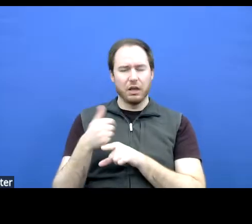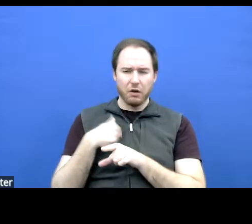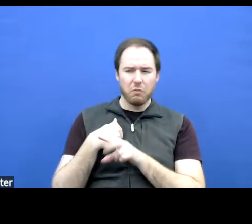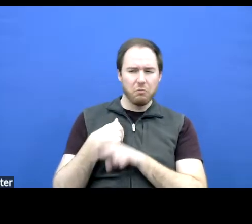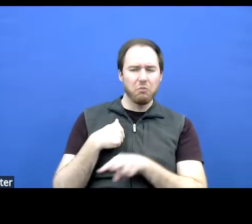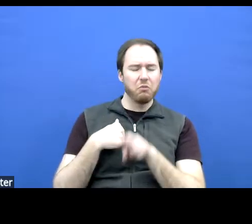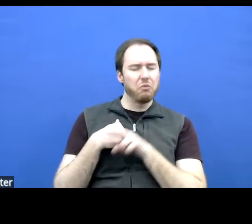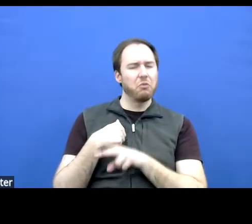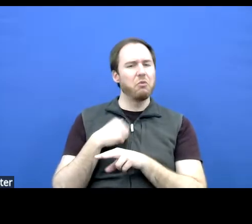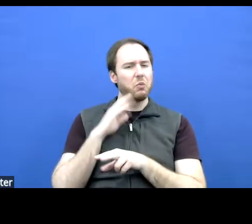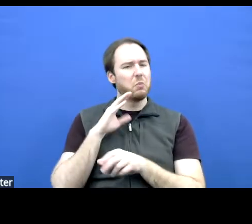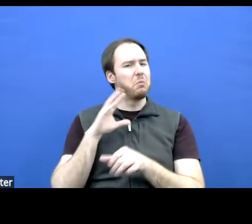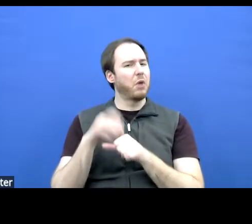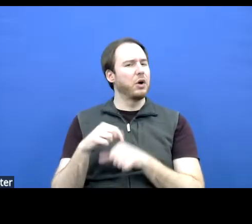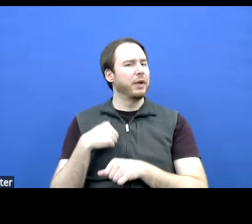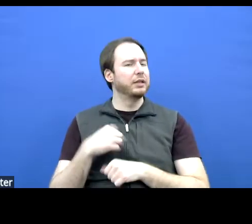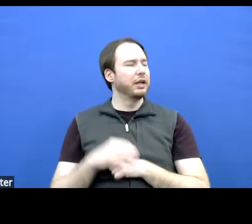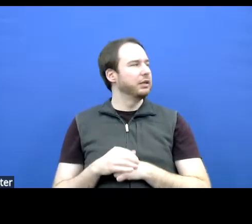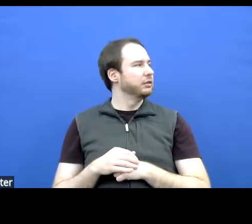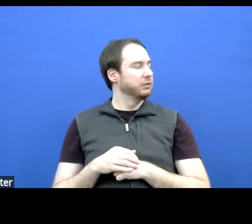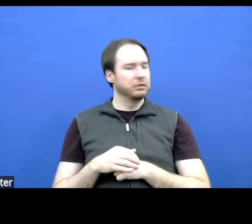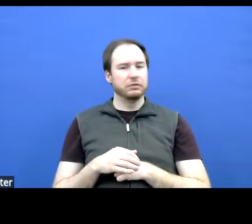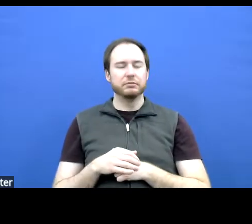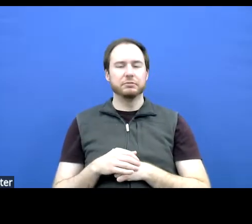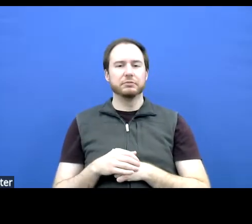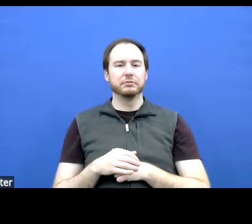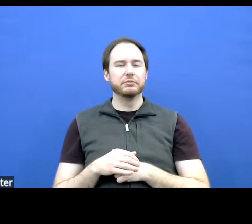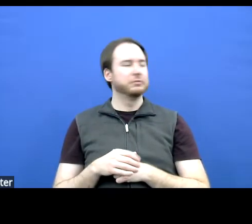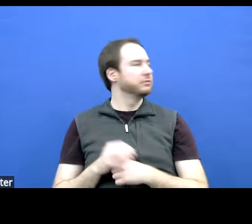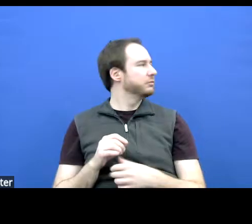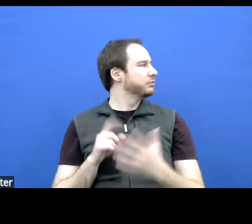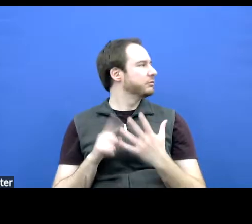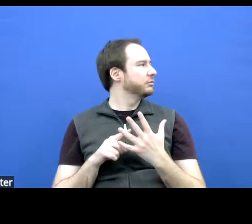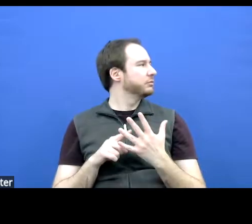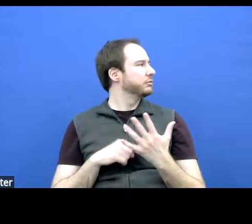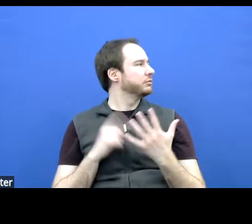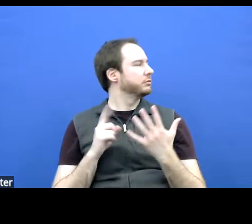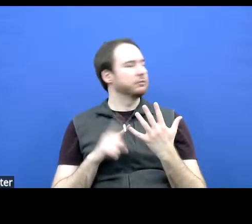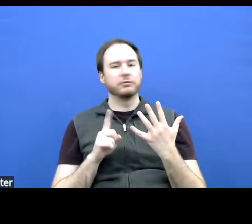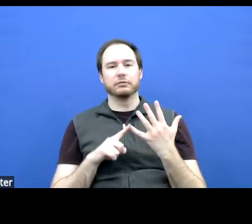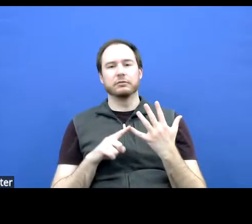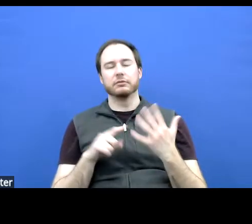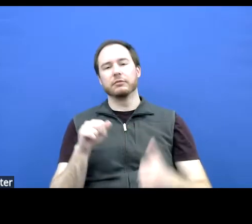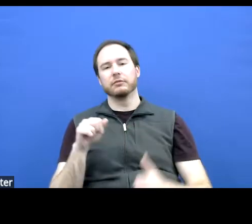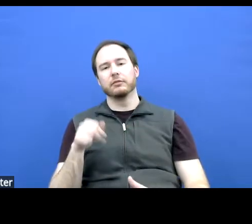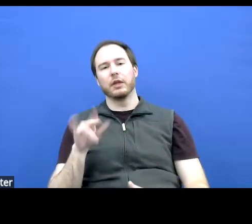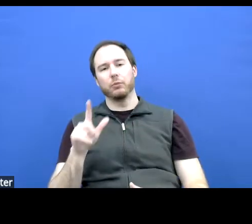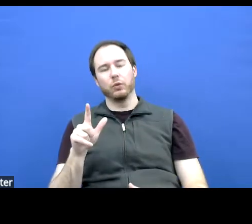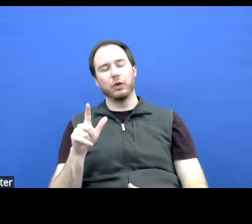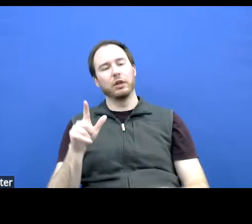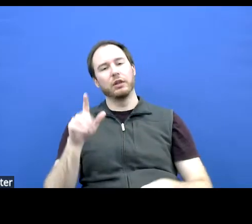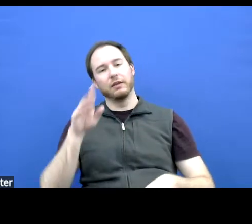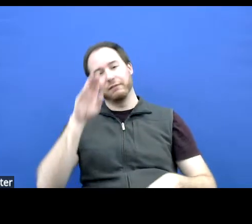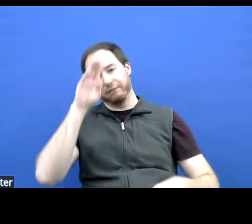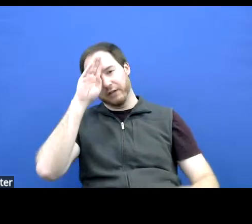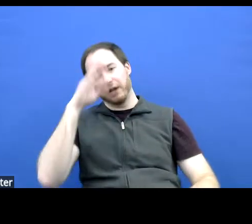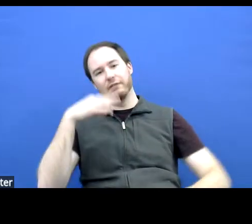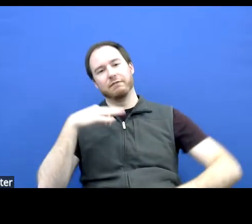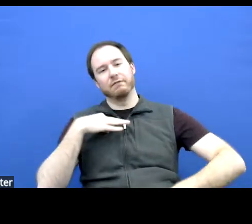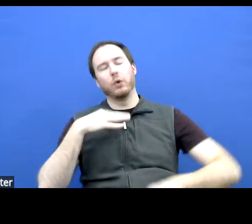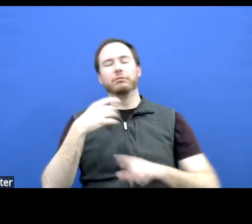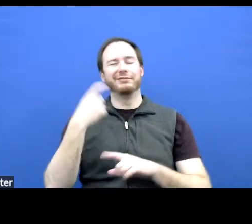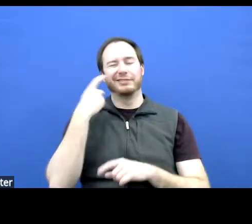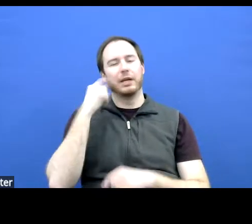to participating in that. So I have. April was firefighter volunteer month. So